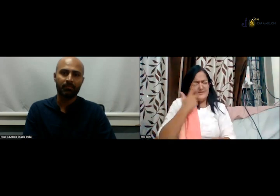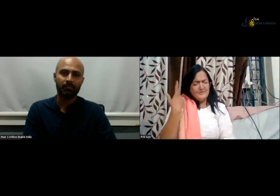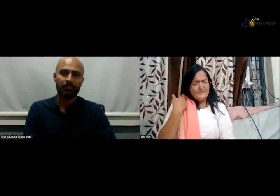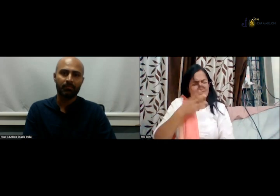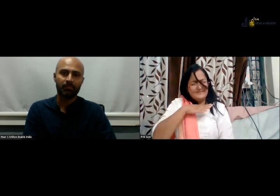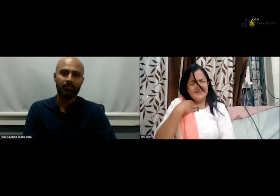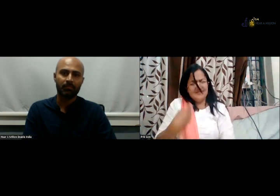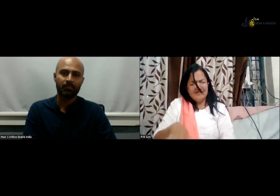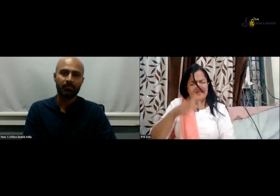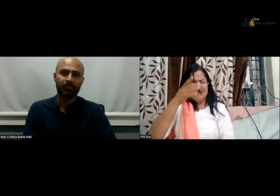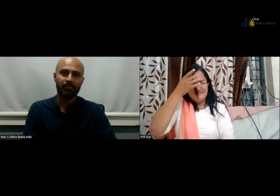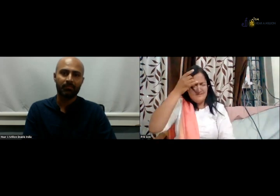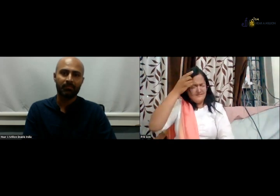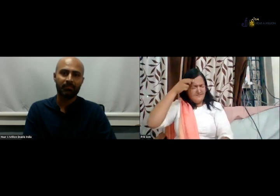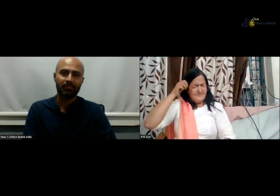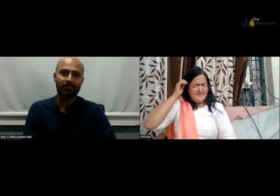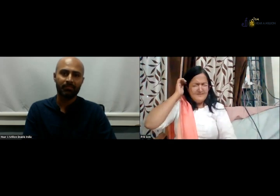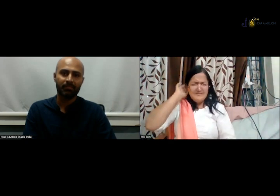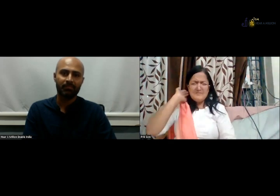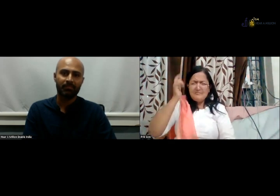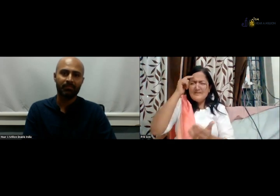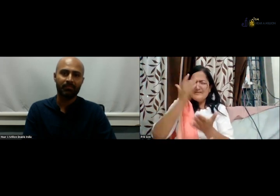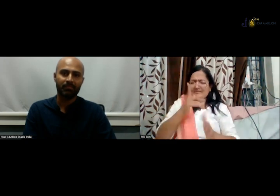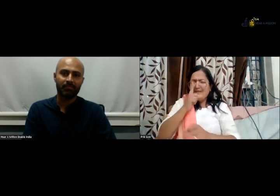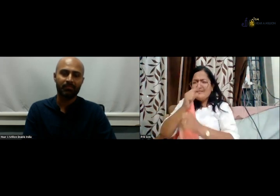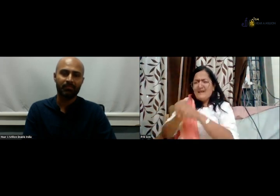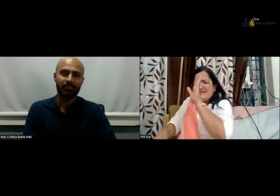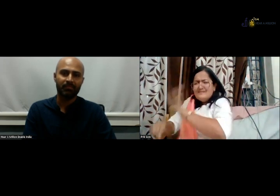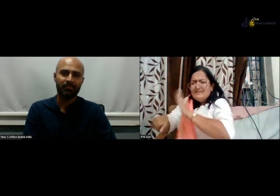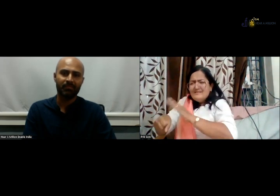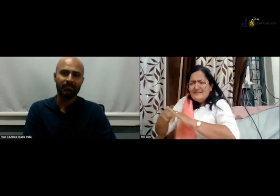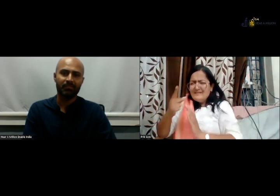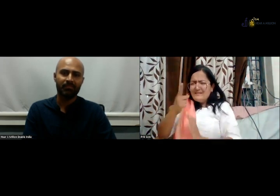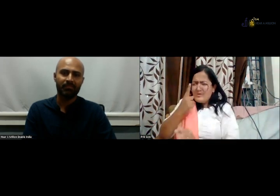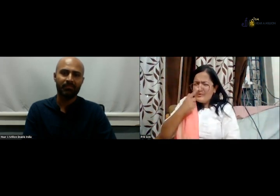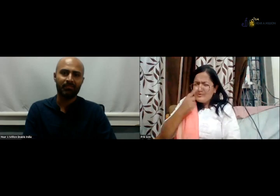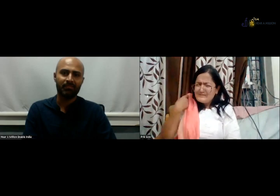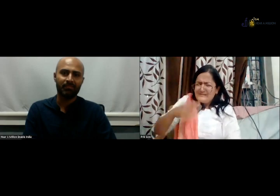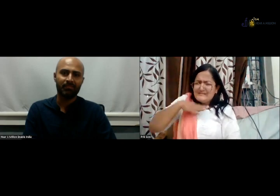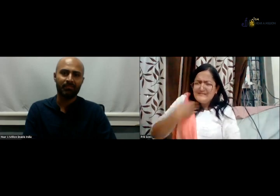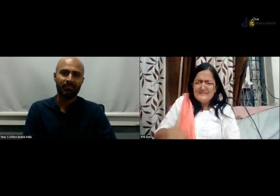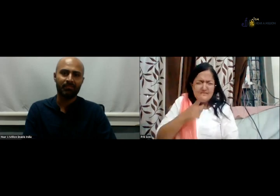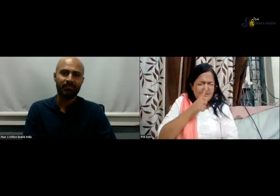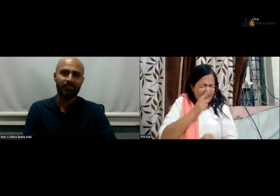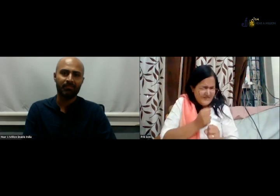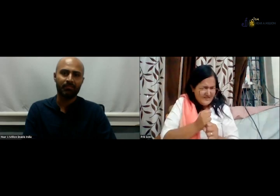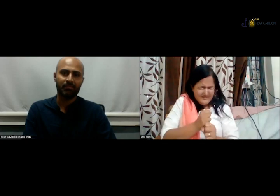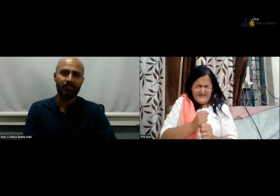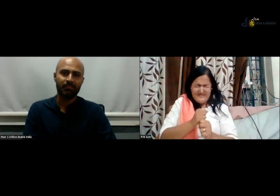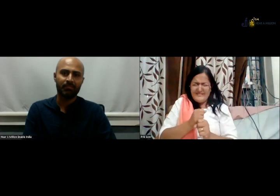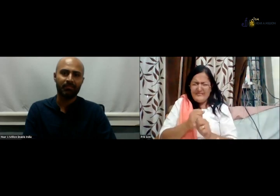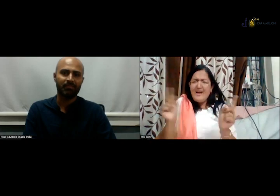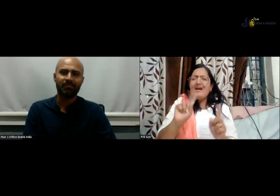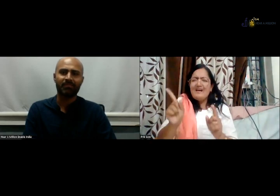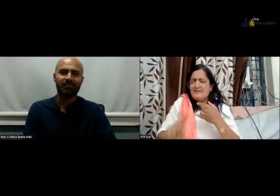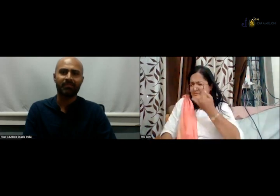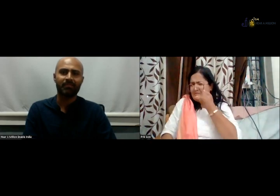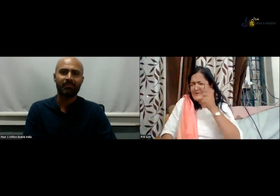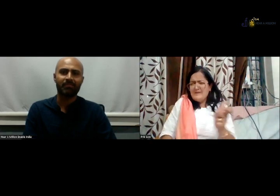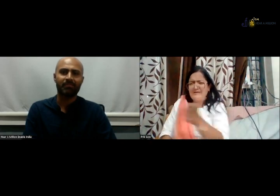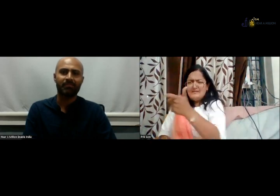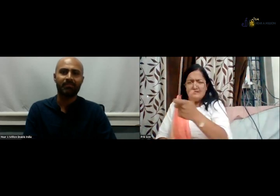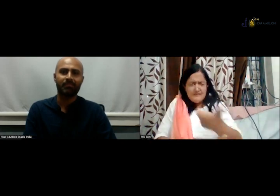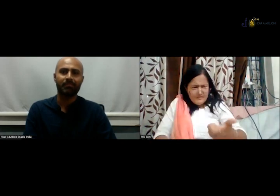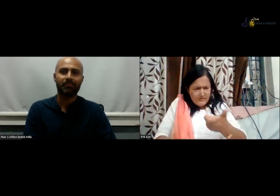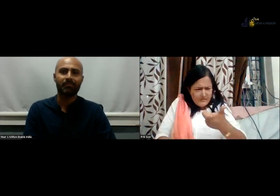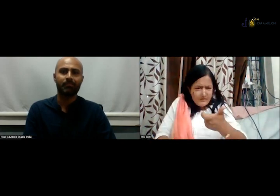an event. I was presenting over there, and then I got a message that Sudamni is no more. And other people were telling me, hey,